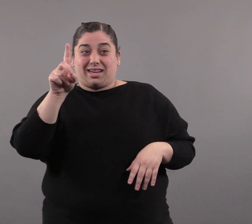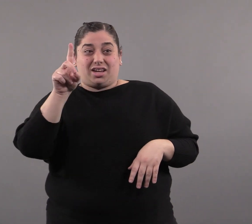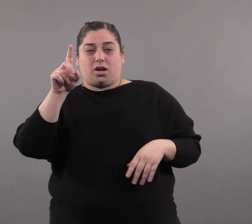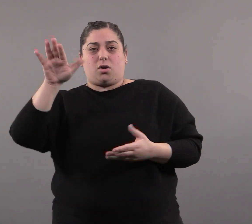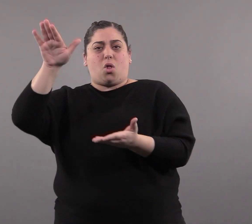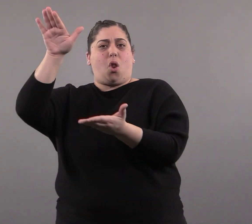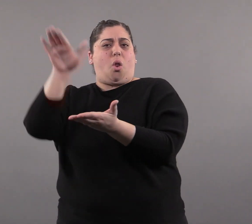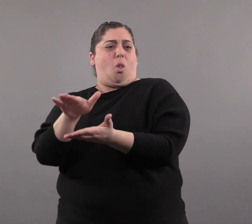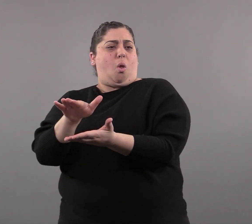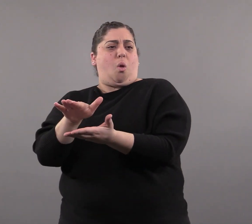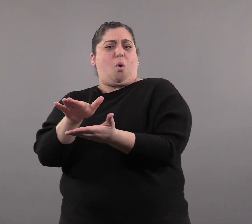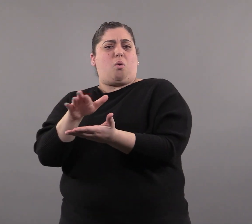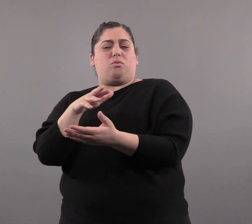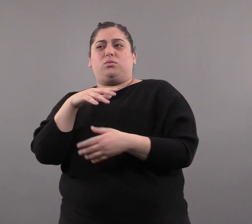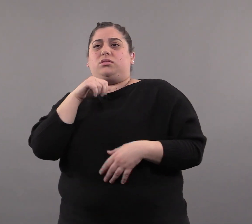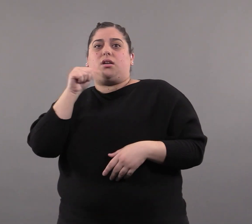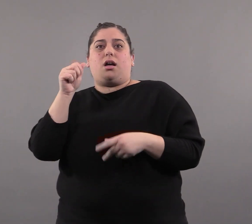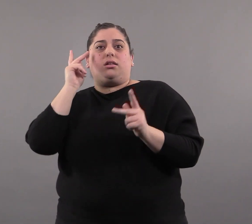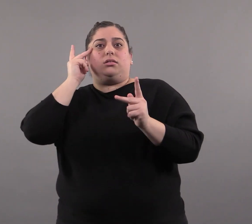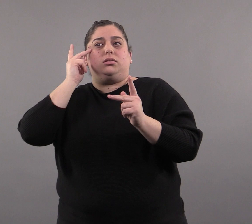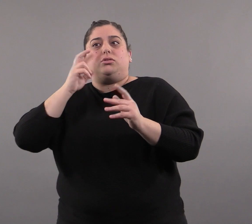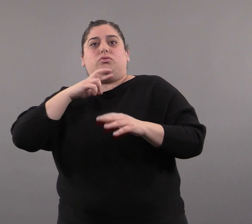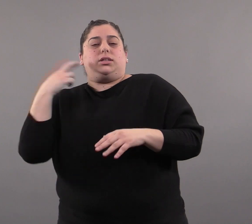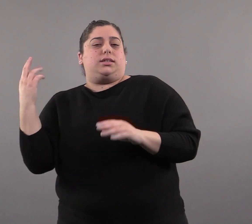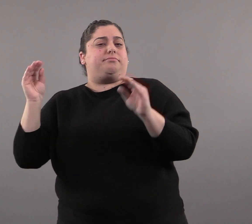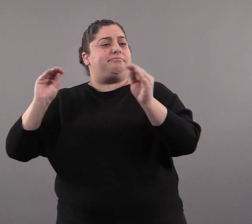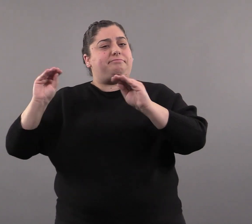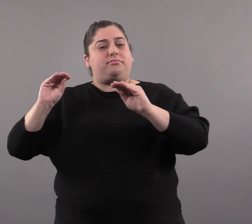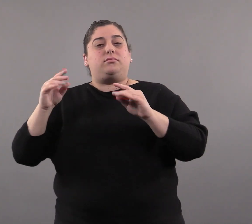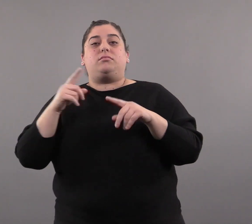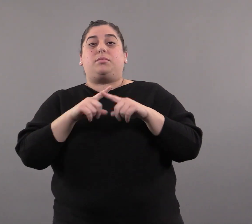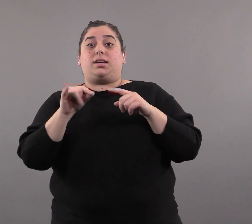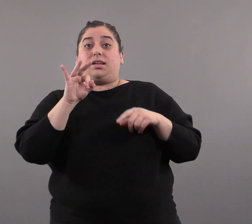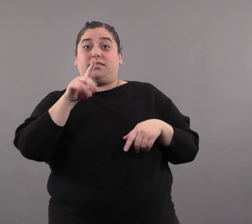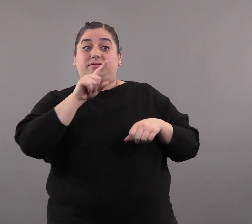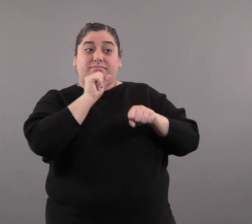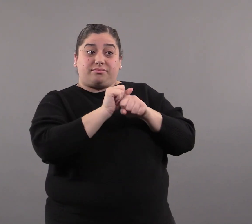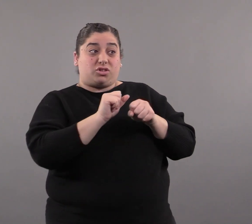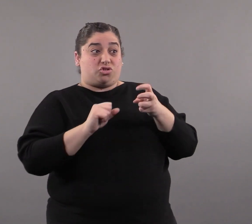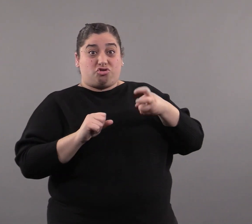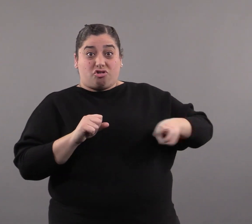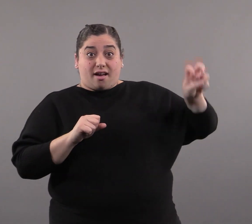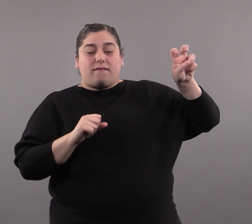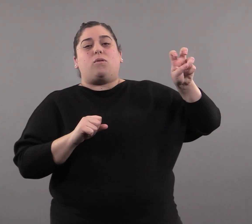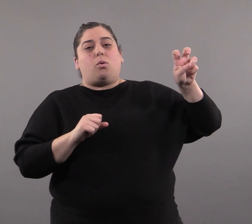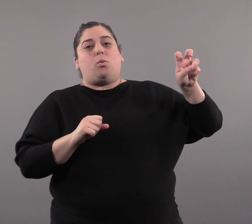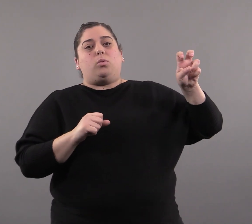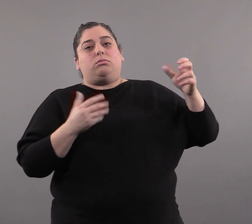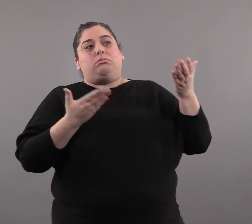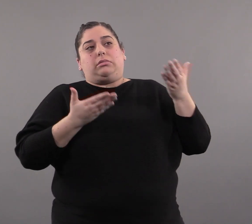clearly a travel-related case. Thank you, Dr. McDonald. I really appreciate it.